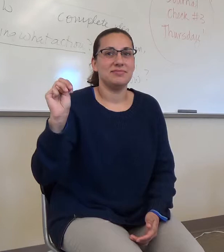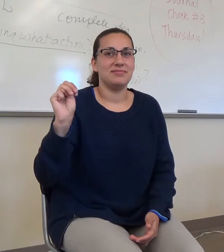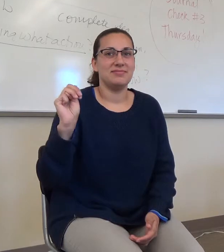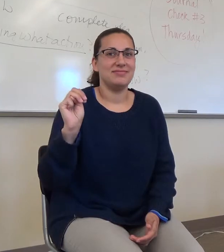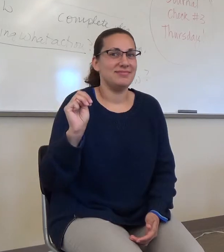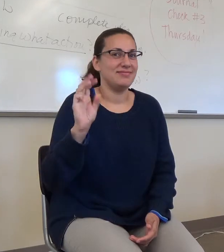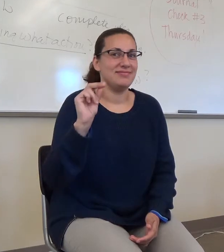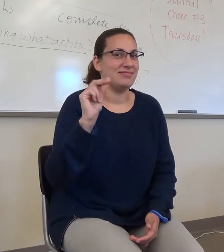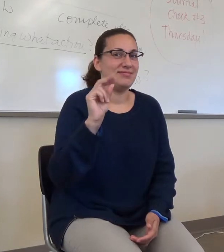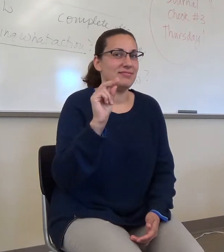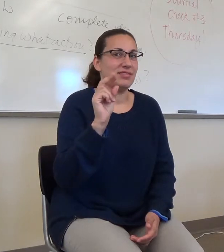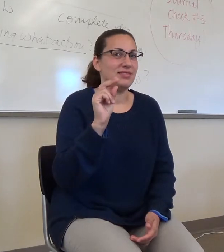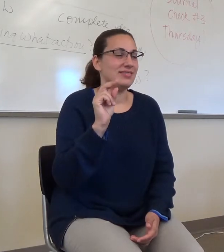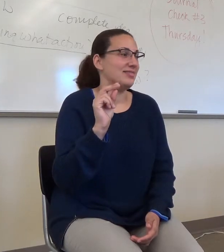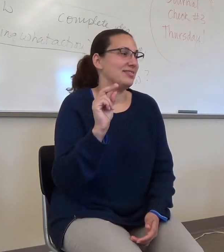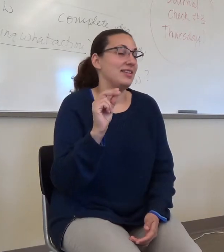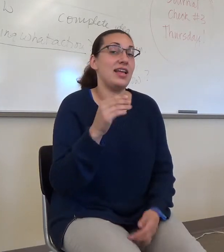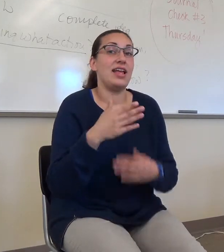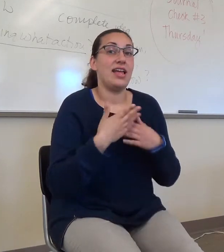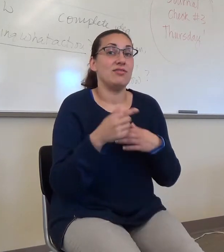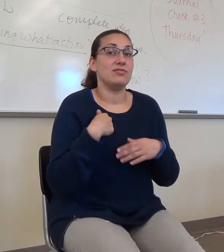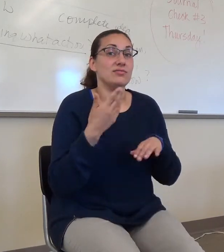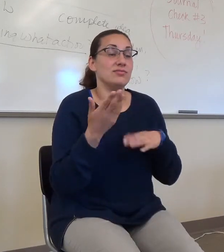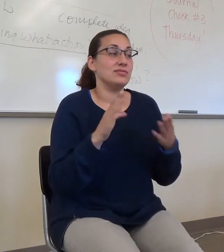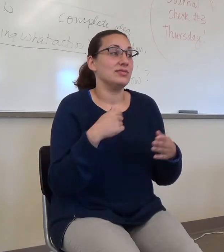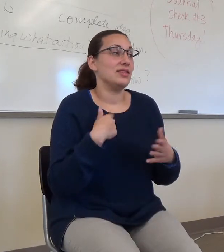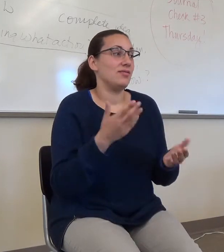cannibalism, okay.